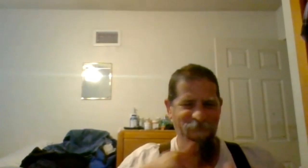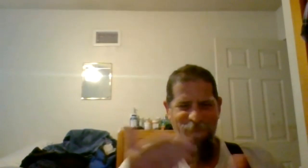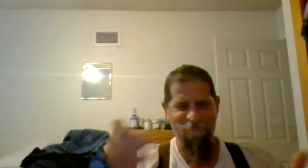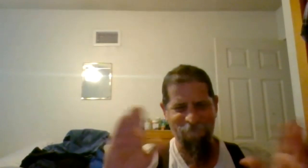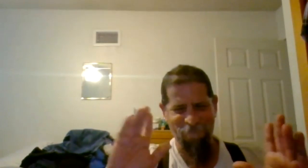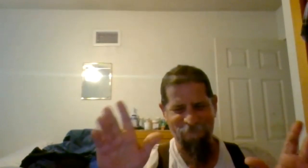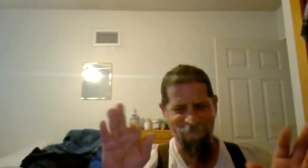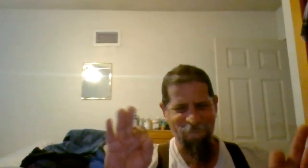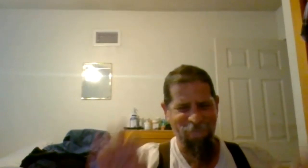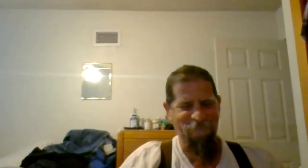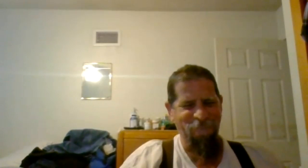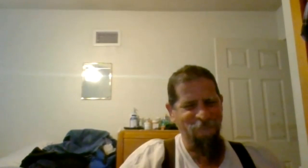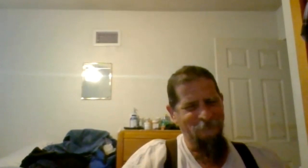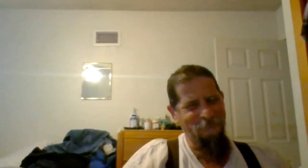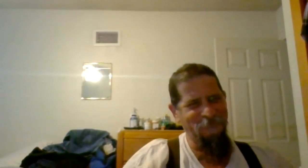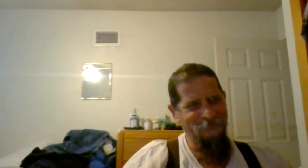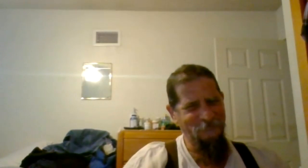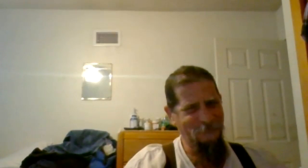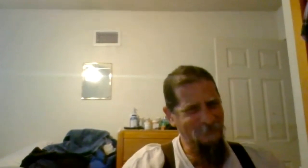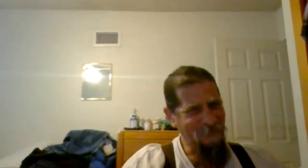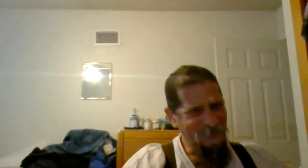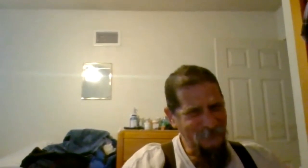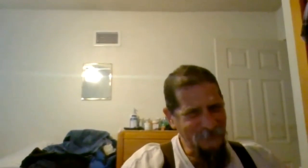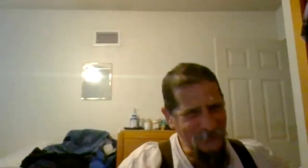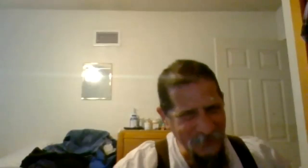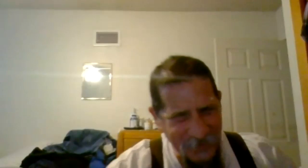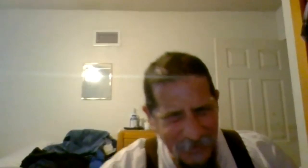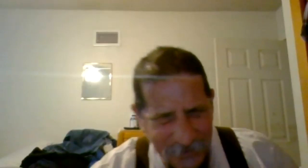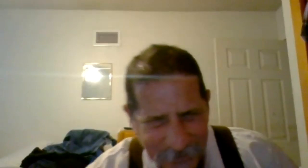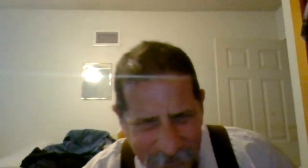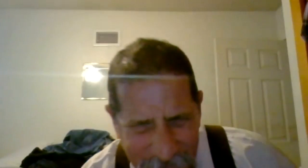The interpreter's having a hard time seeing his hands. It's being cut off by the screen.